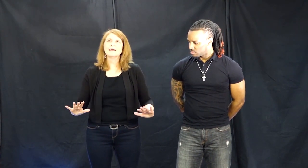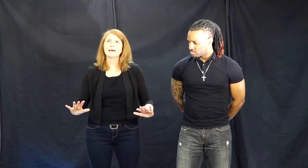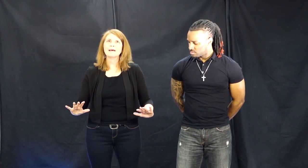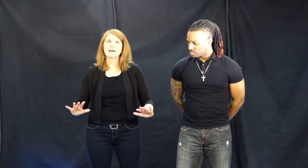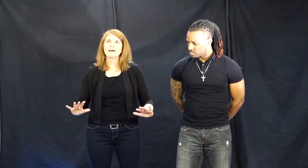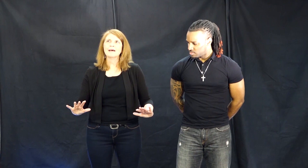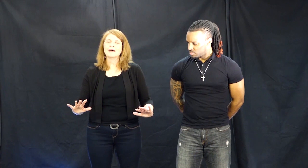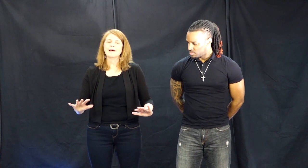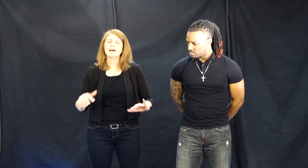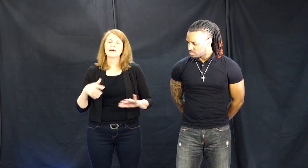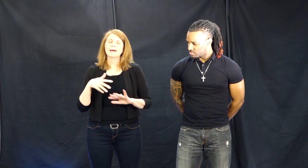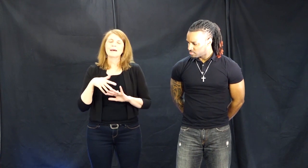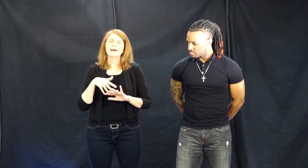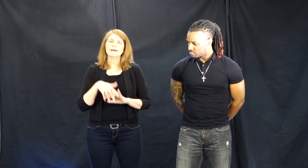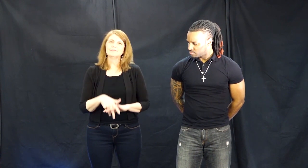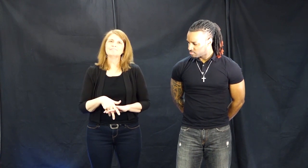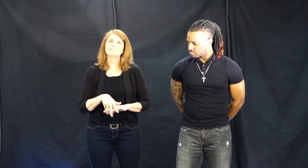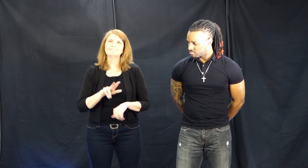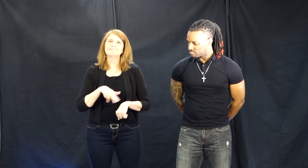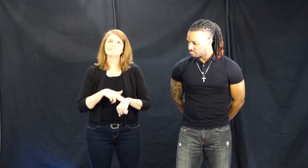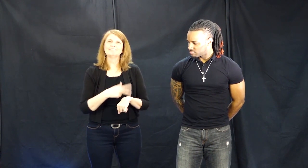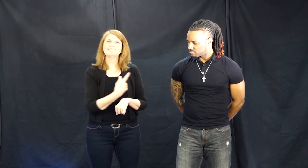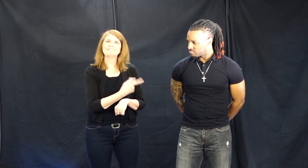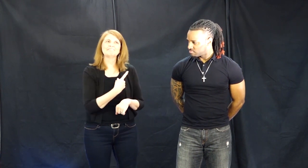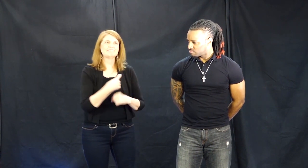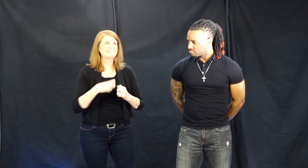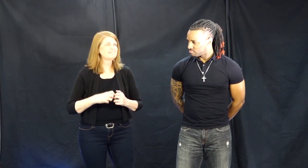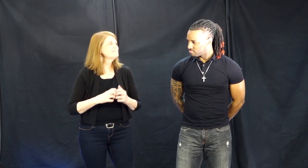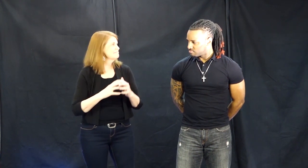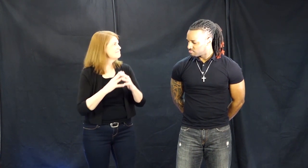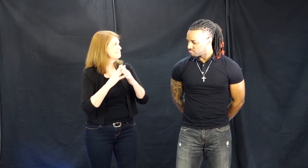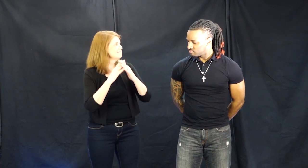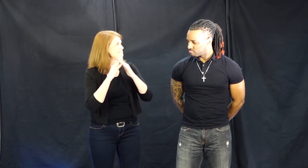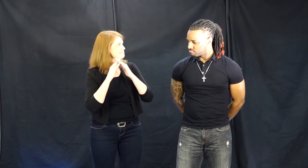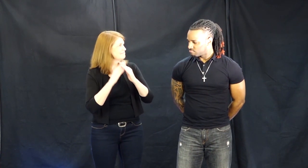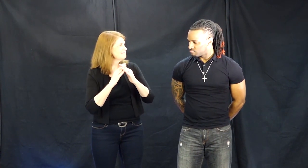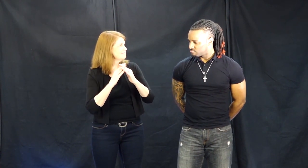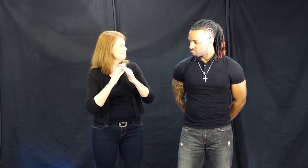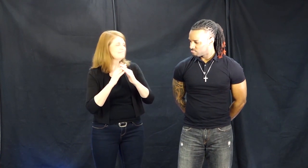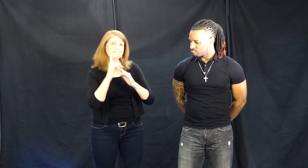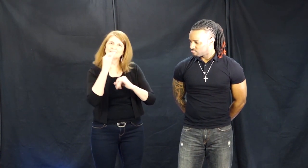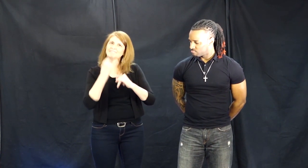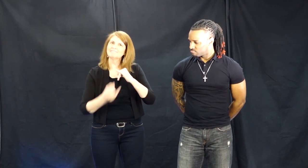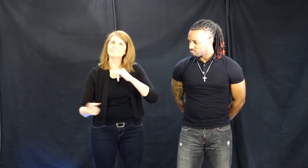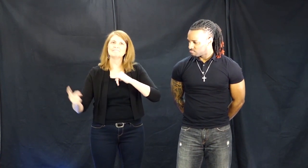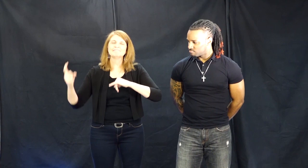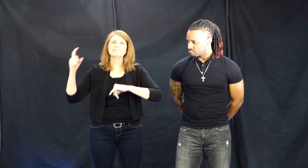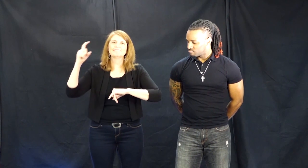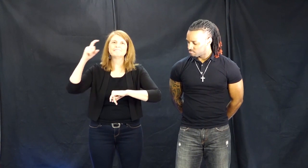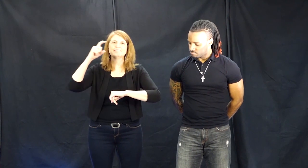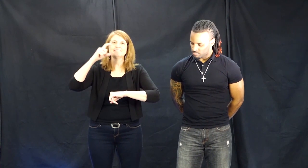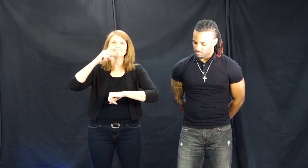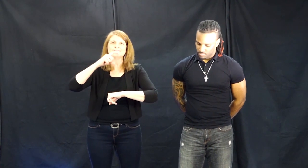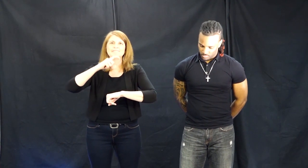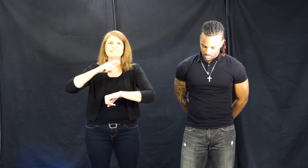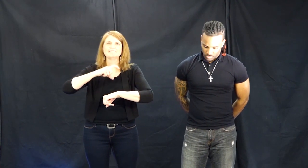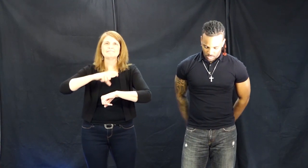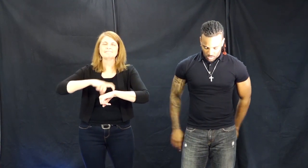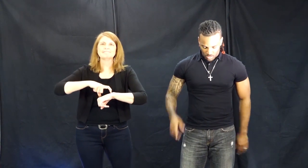at home in this nation we've made. One last time.